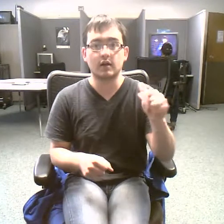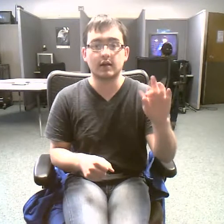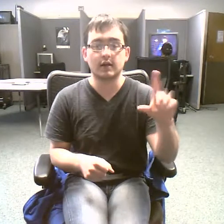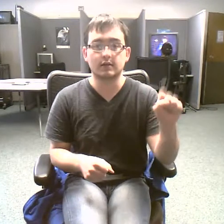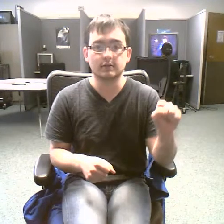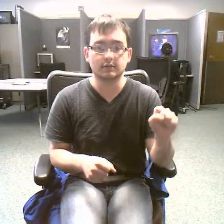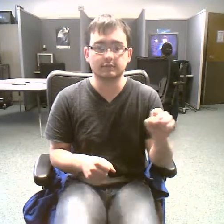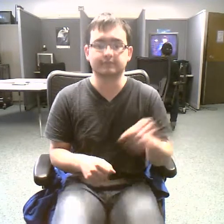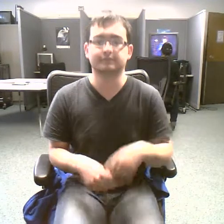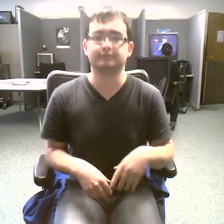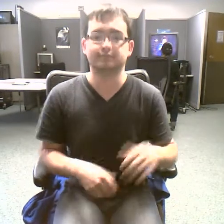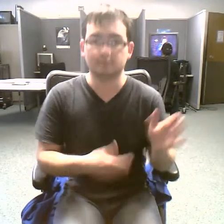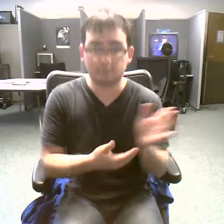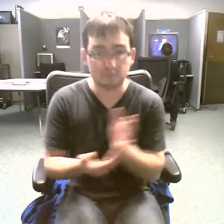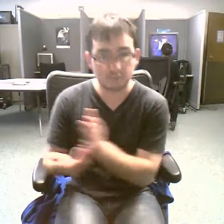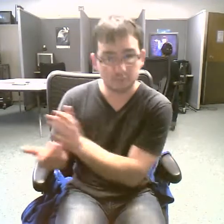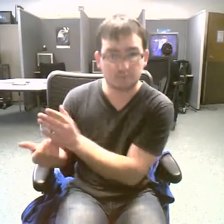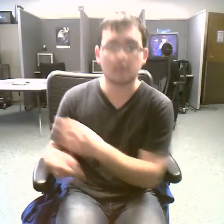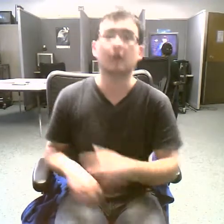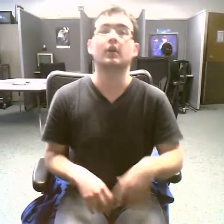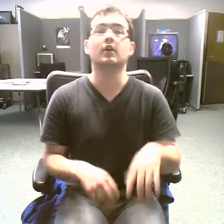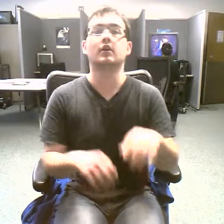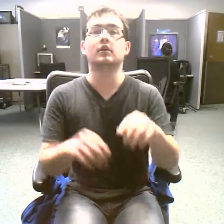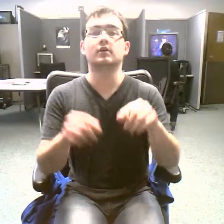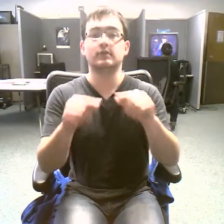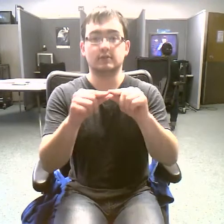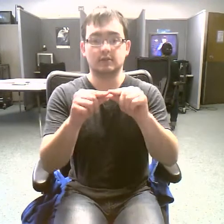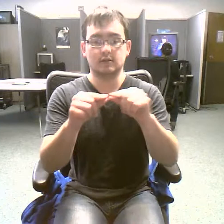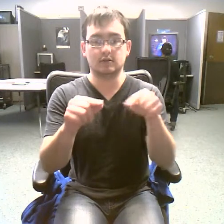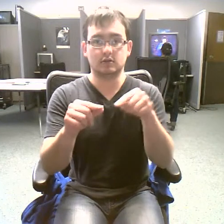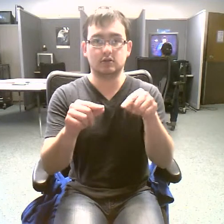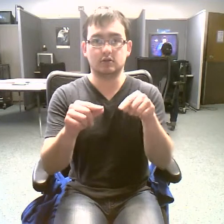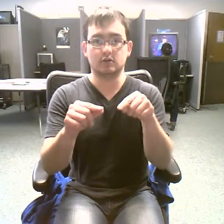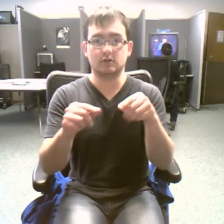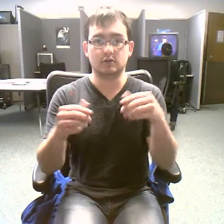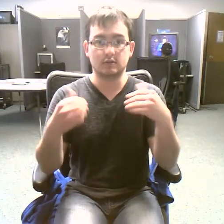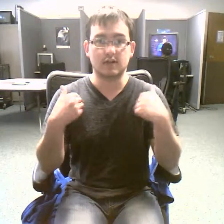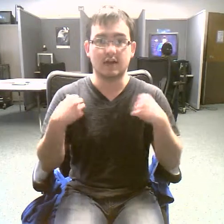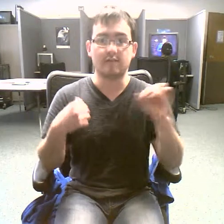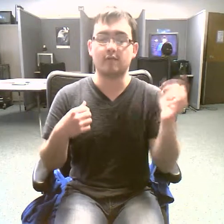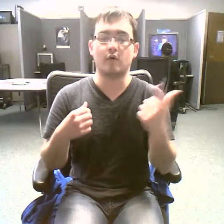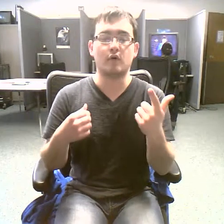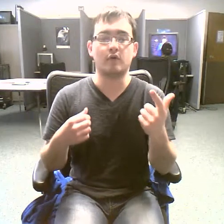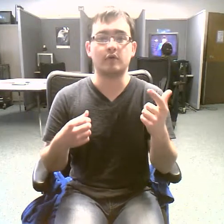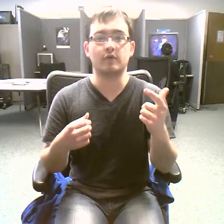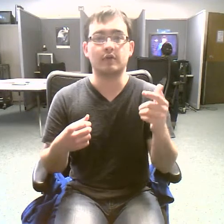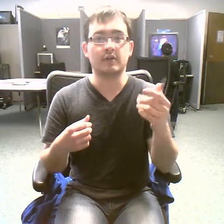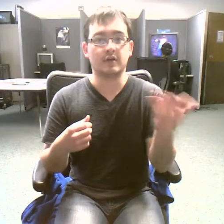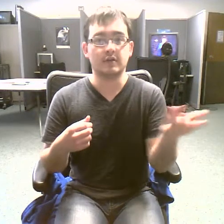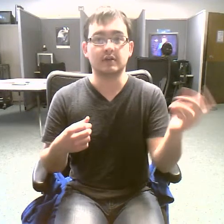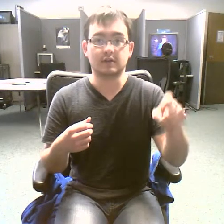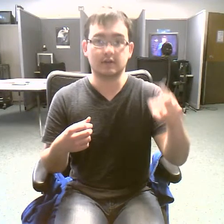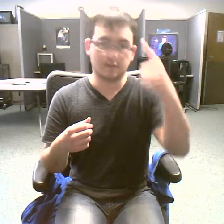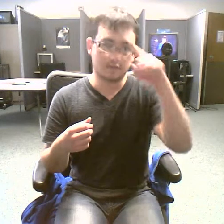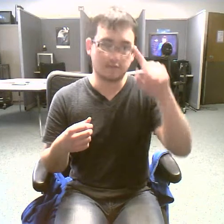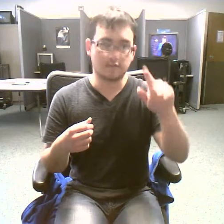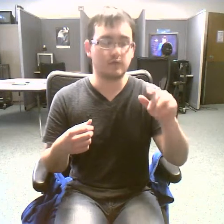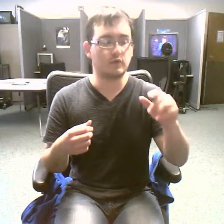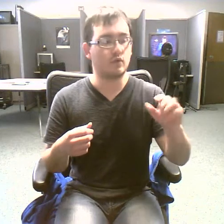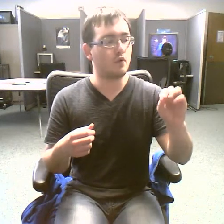hold all of the biological equipment necessary to keep an organism alive and successful on Earth. A main purpose of a